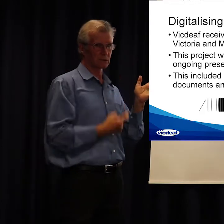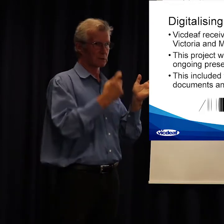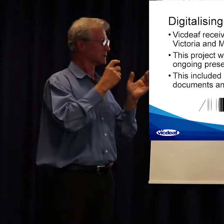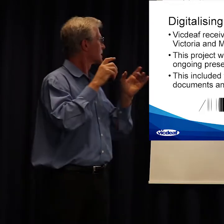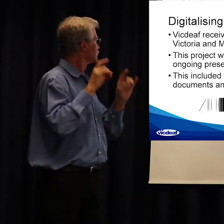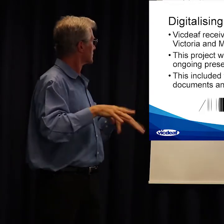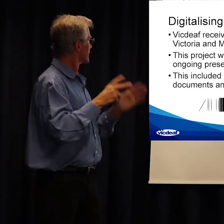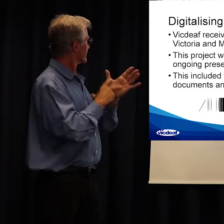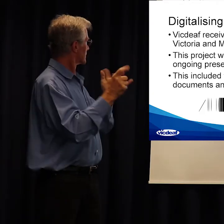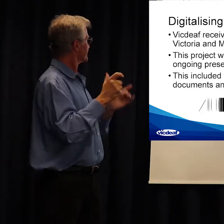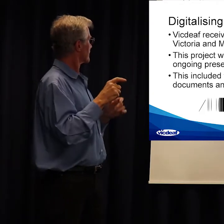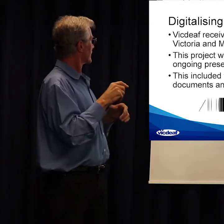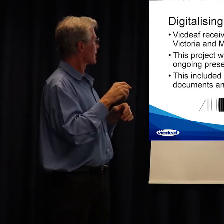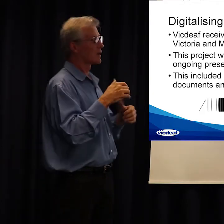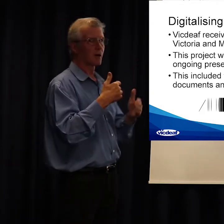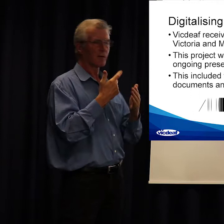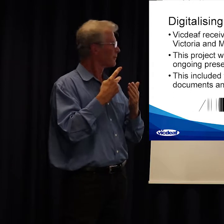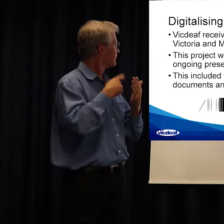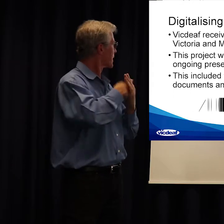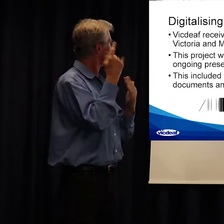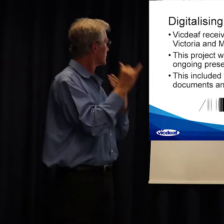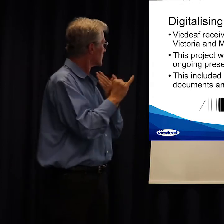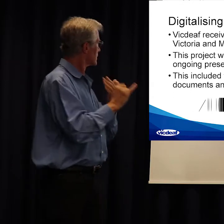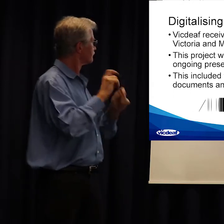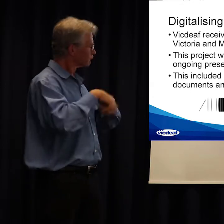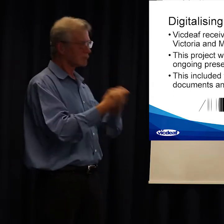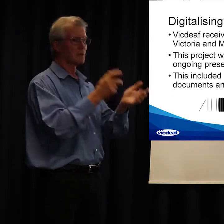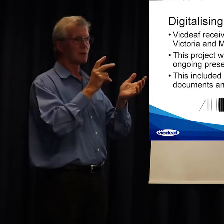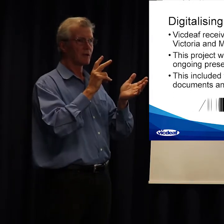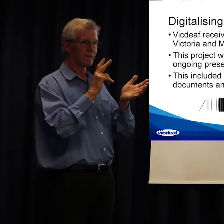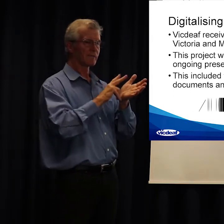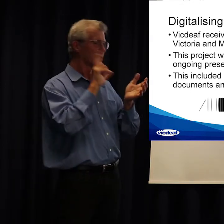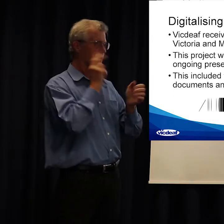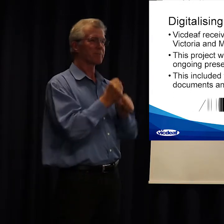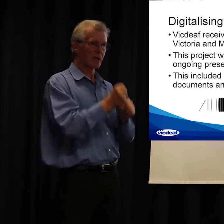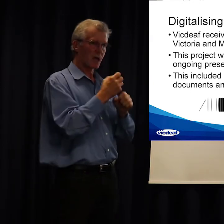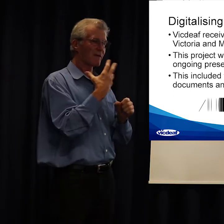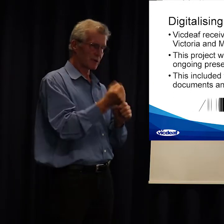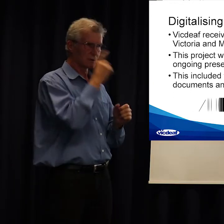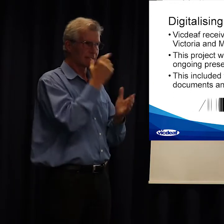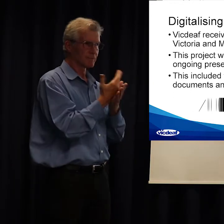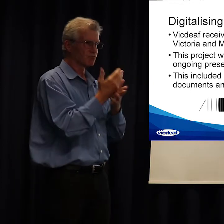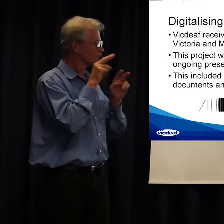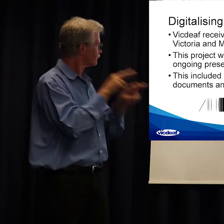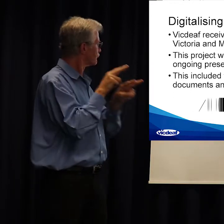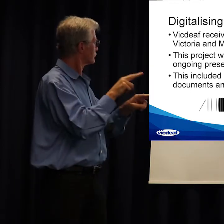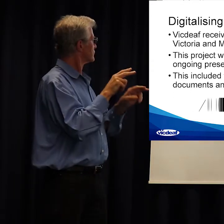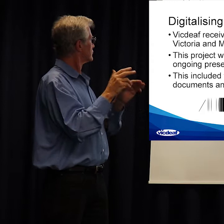and Museums Australia, Victoria. This project was awarded so that Vicdeaf could ensure